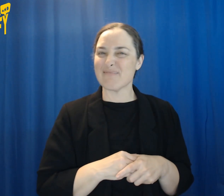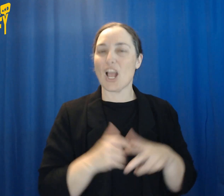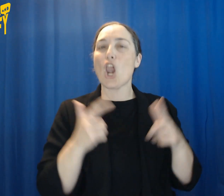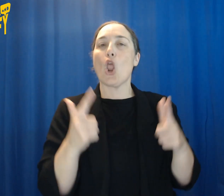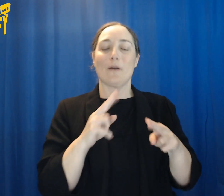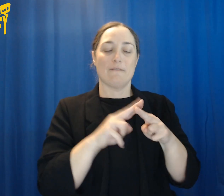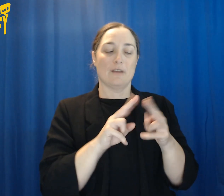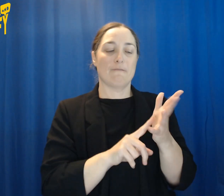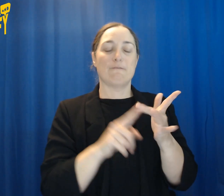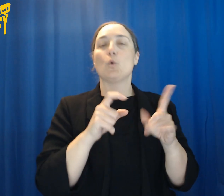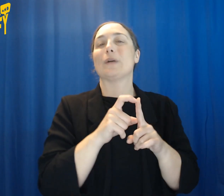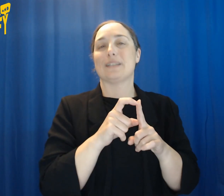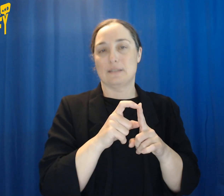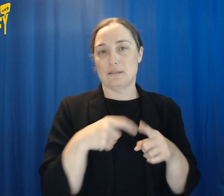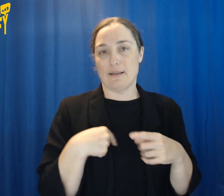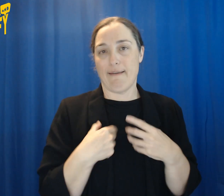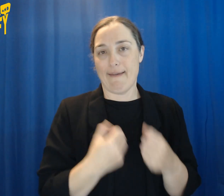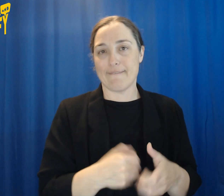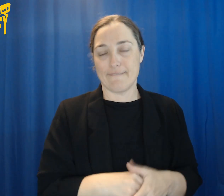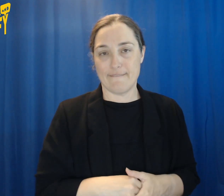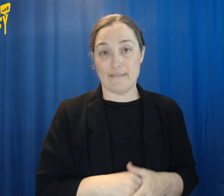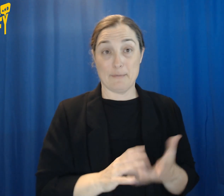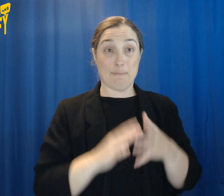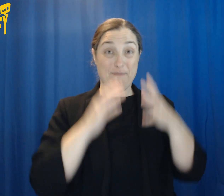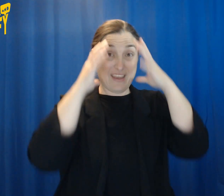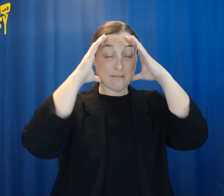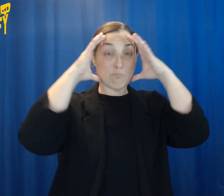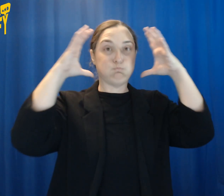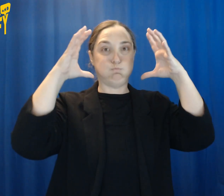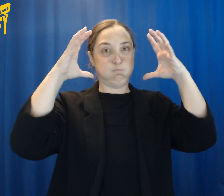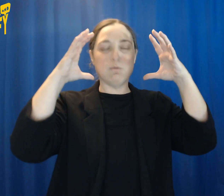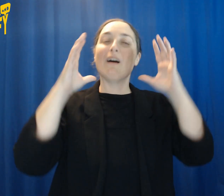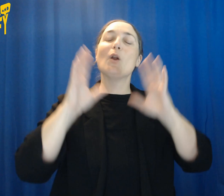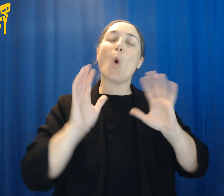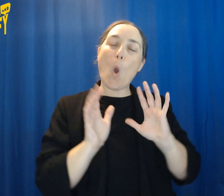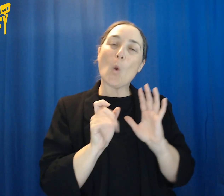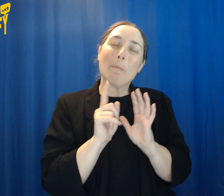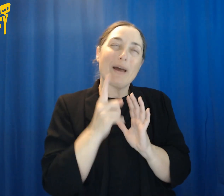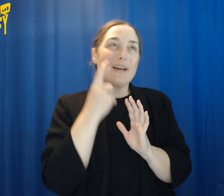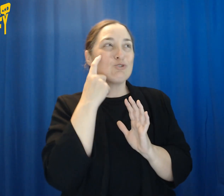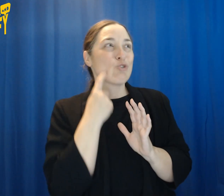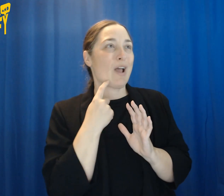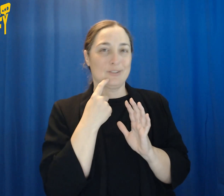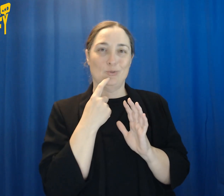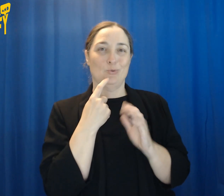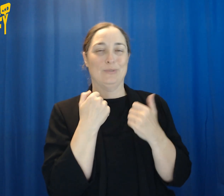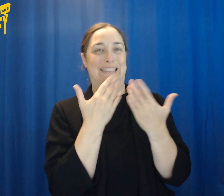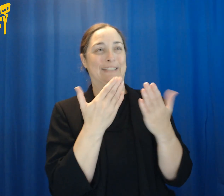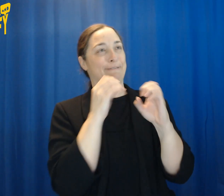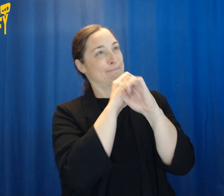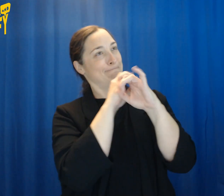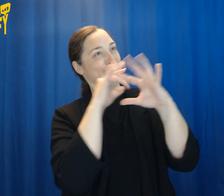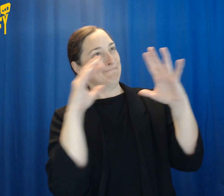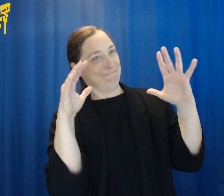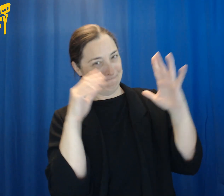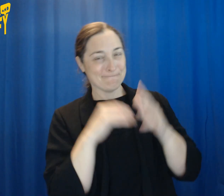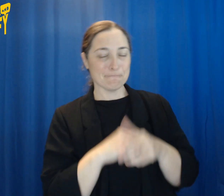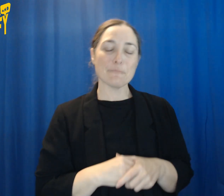face. That makes me sound like my face is a balloon. It's not, but I'm just trying to like paint you a valid picture. And